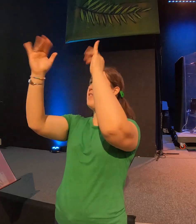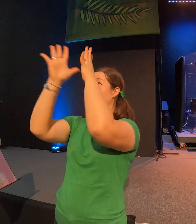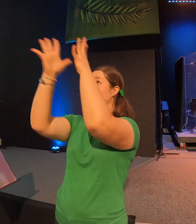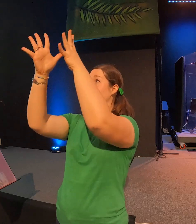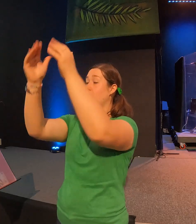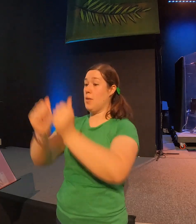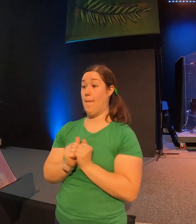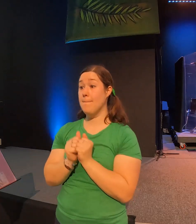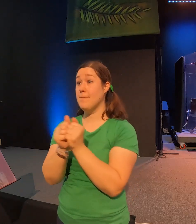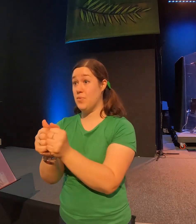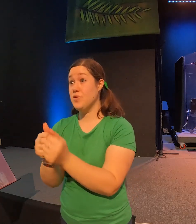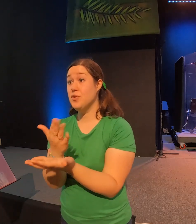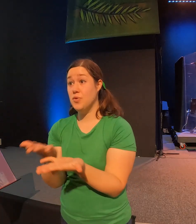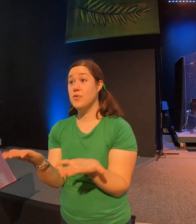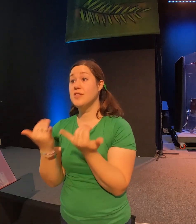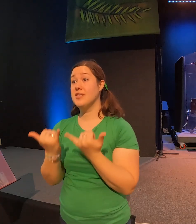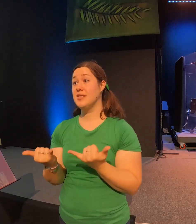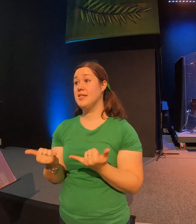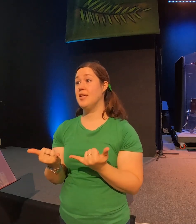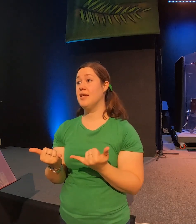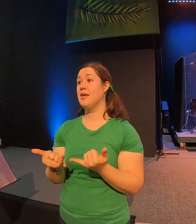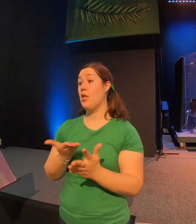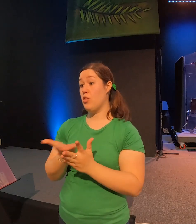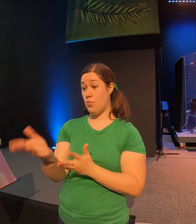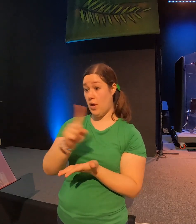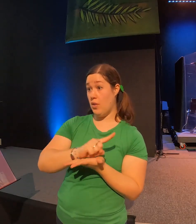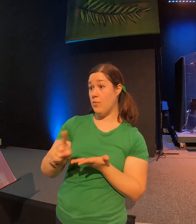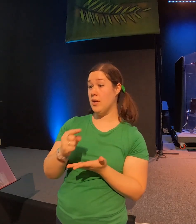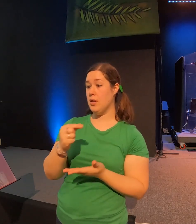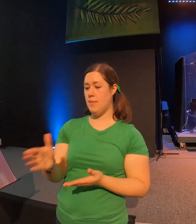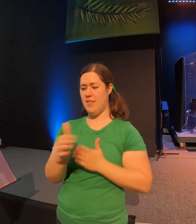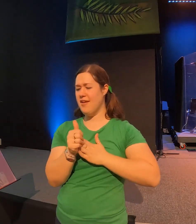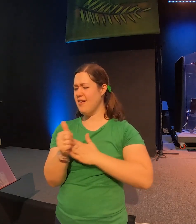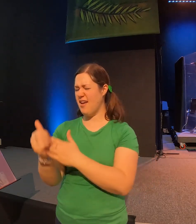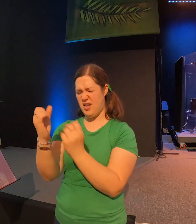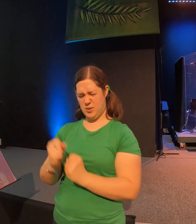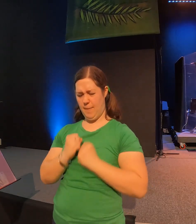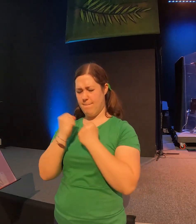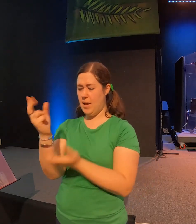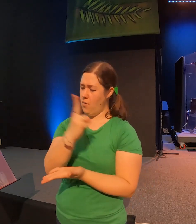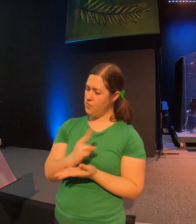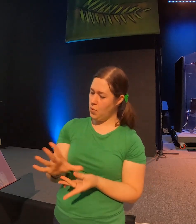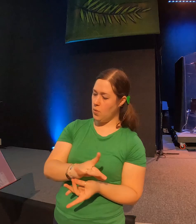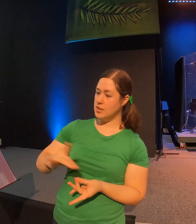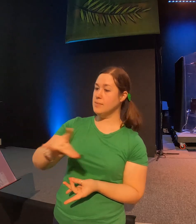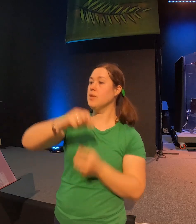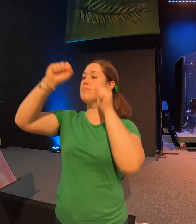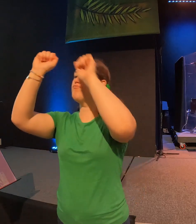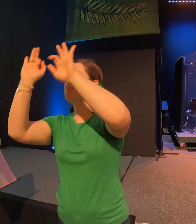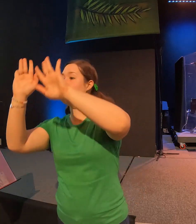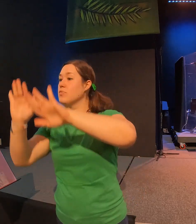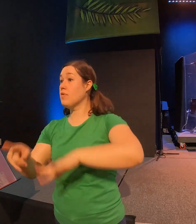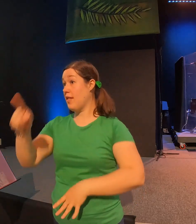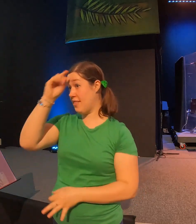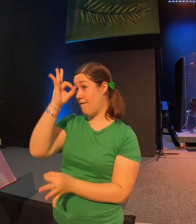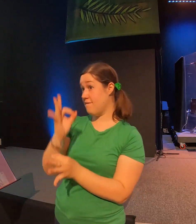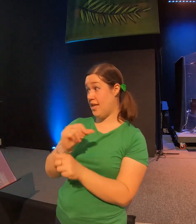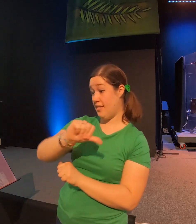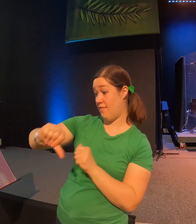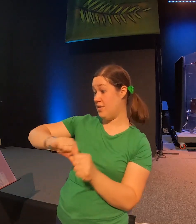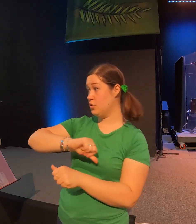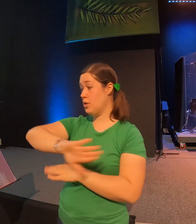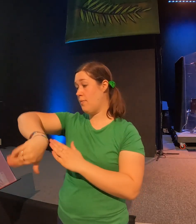this day and throughout this week. May the guidance and power of the Holy Spirit fall fresh upon you. And the faith and fellowship of all true